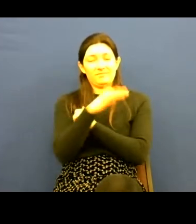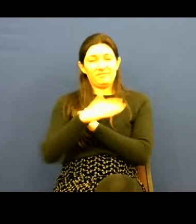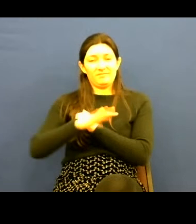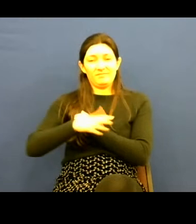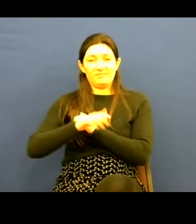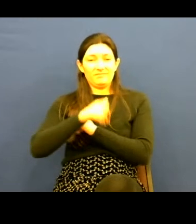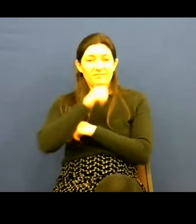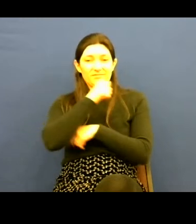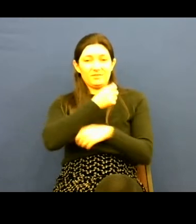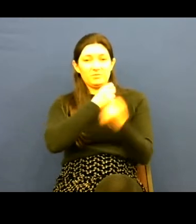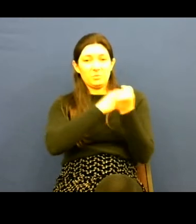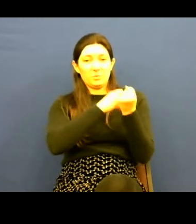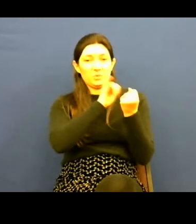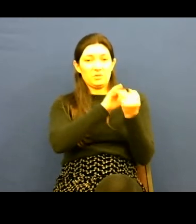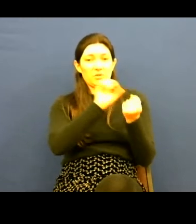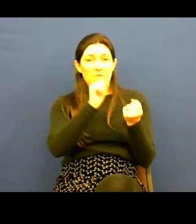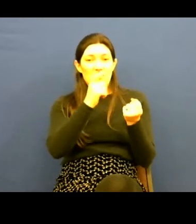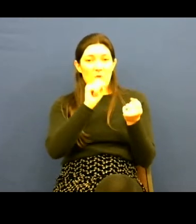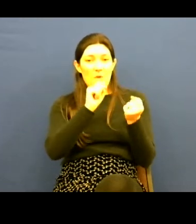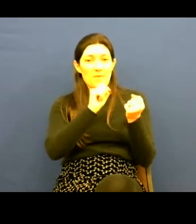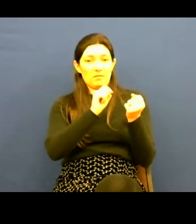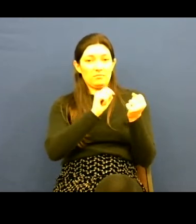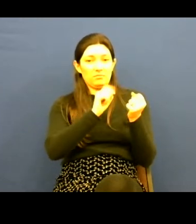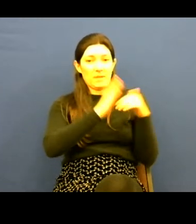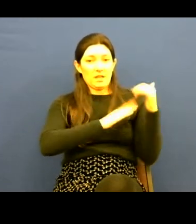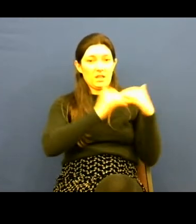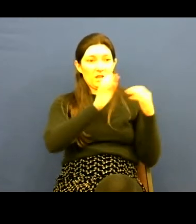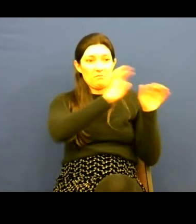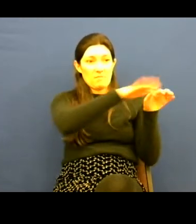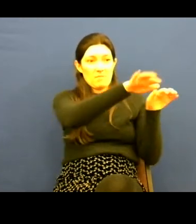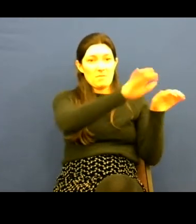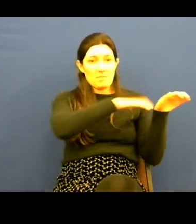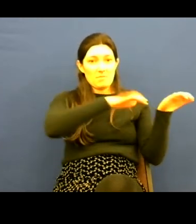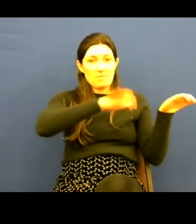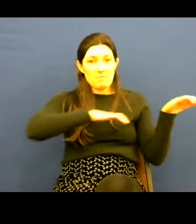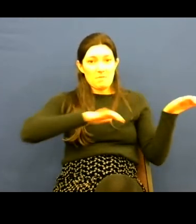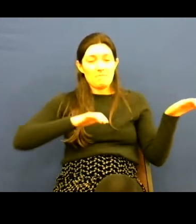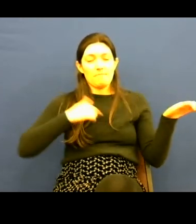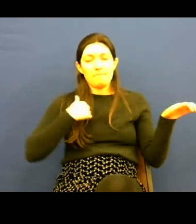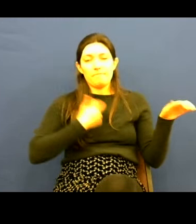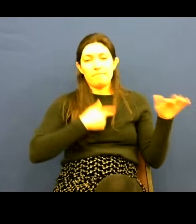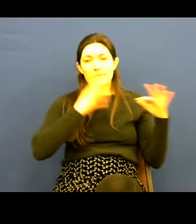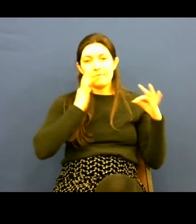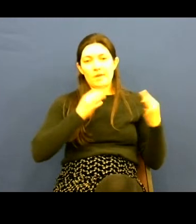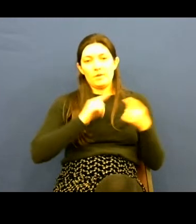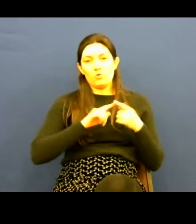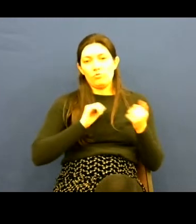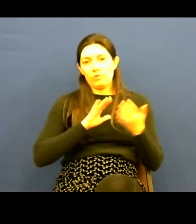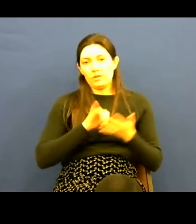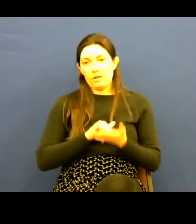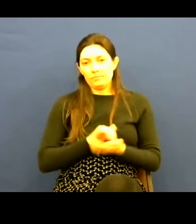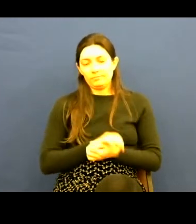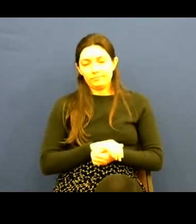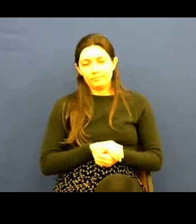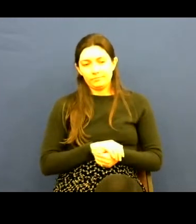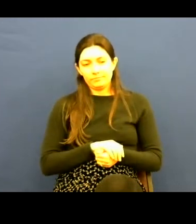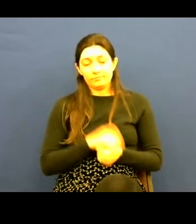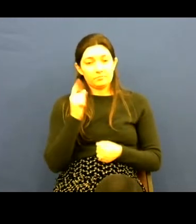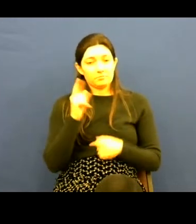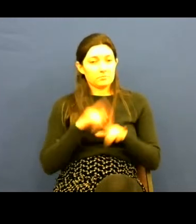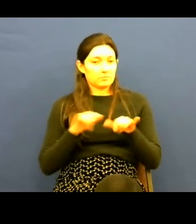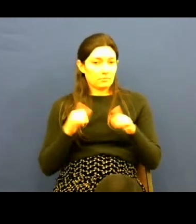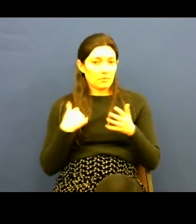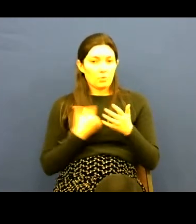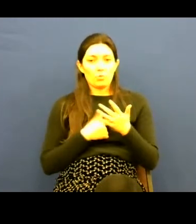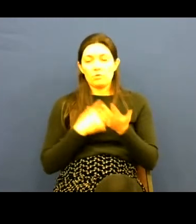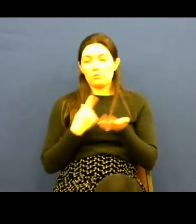wasn't there for those apartment complexes. So that's part of what we addressed. But at the same time, we also addressed